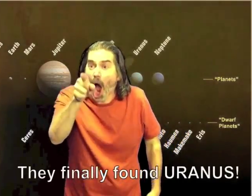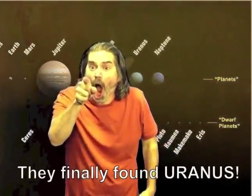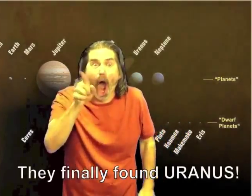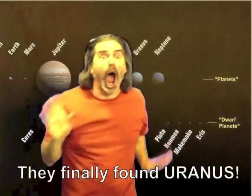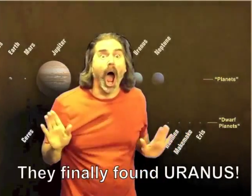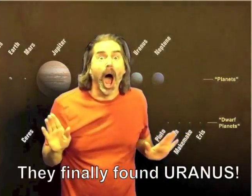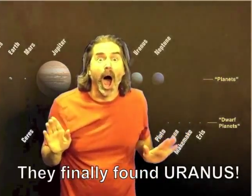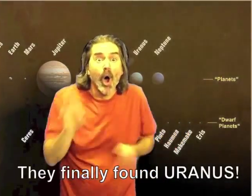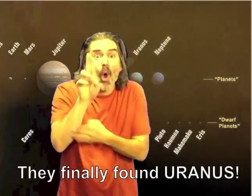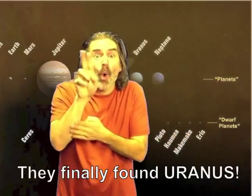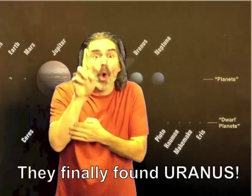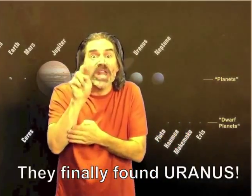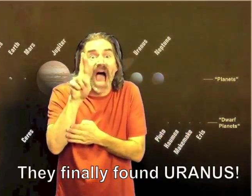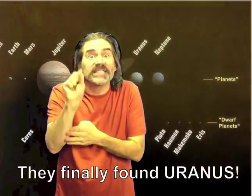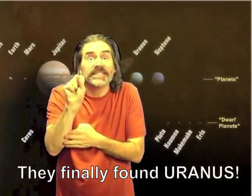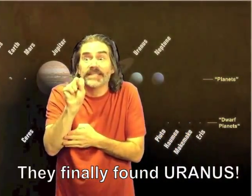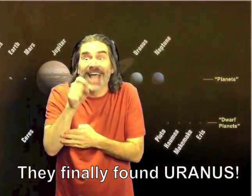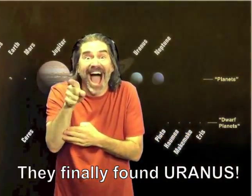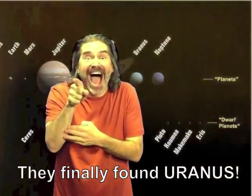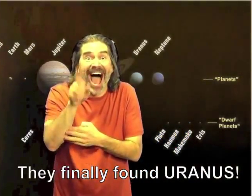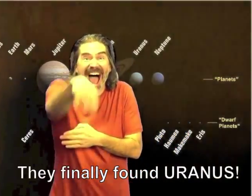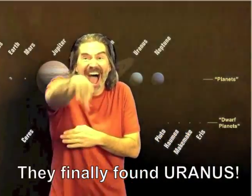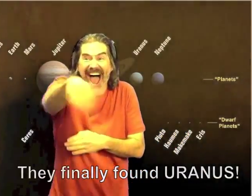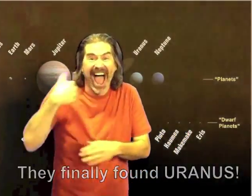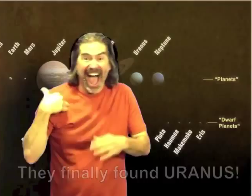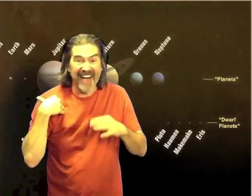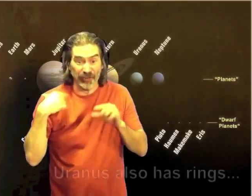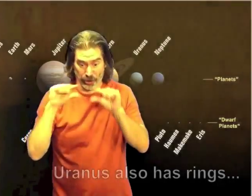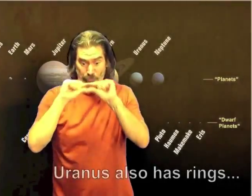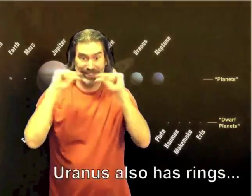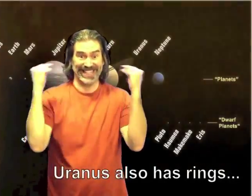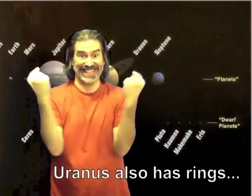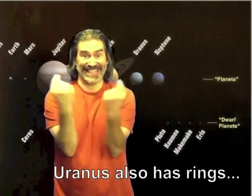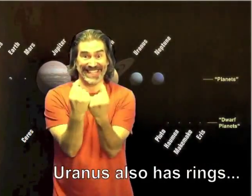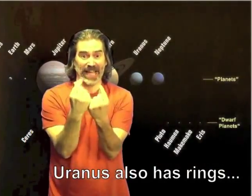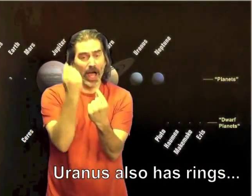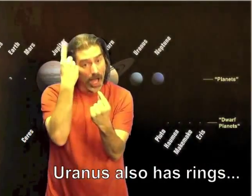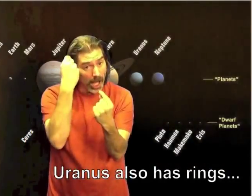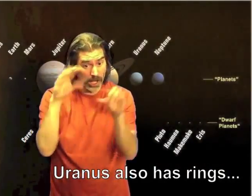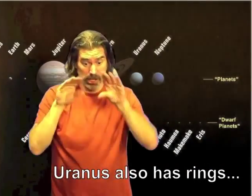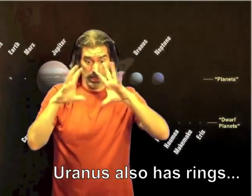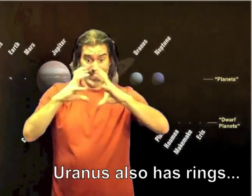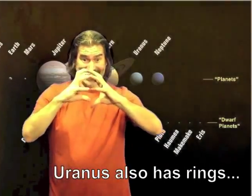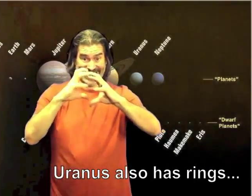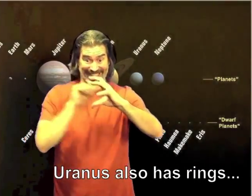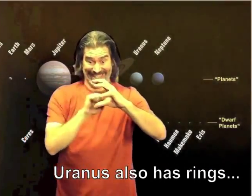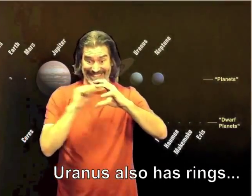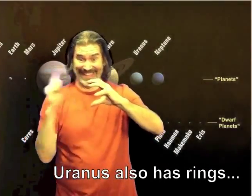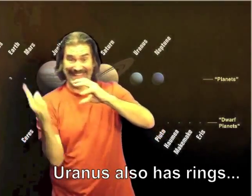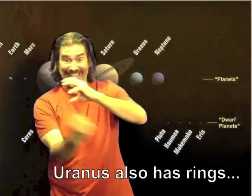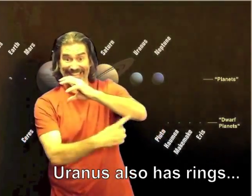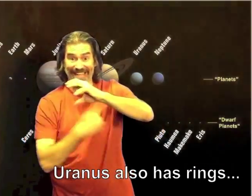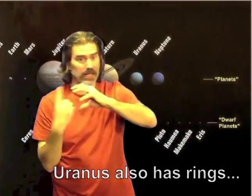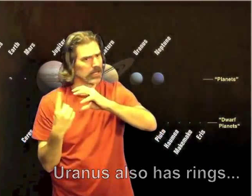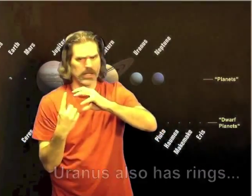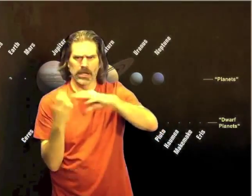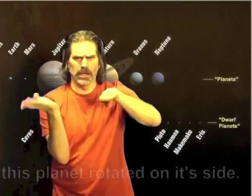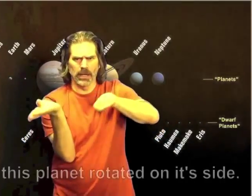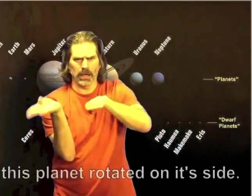Until finally, they saw Uranus, which also had rings. But